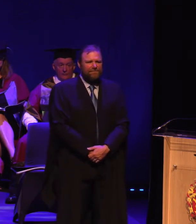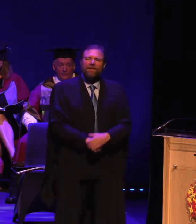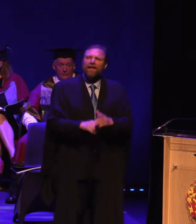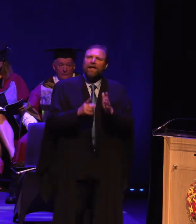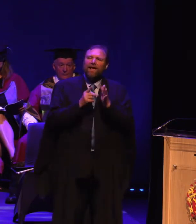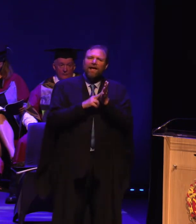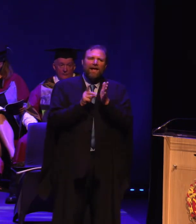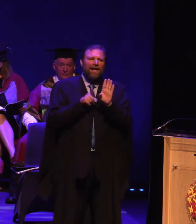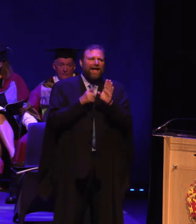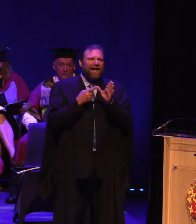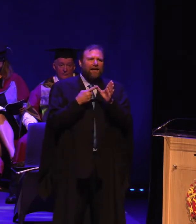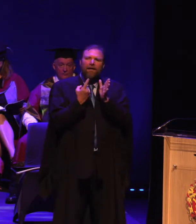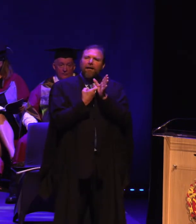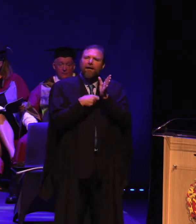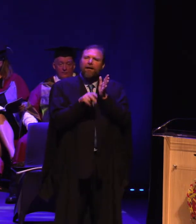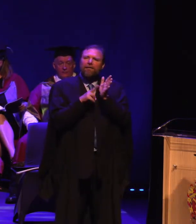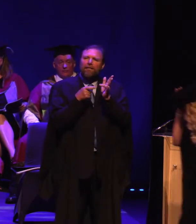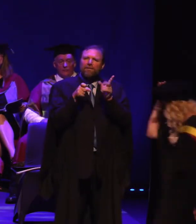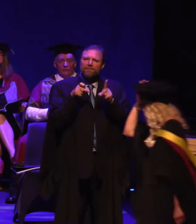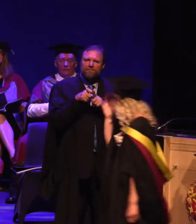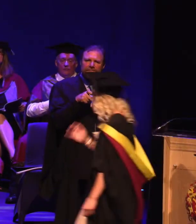Enya Arnold.